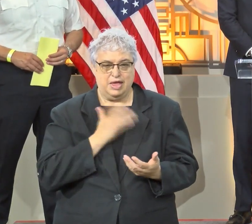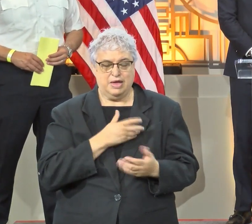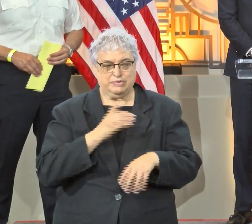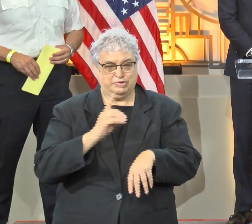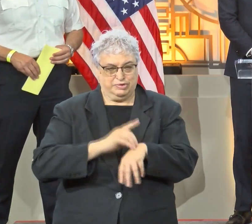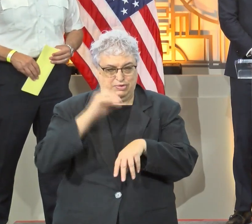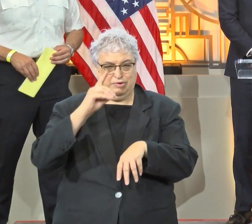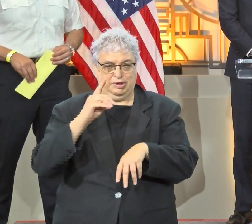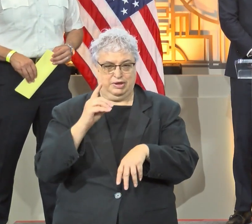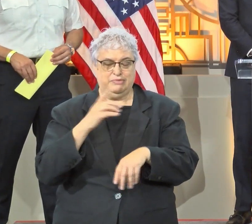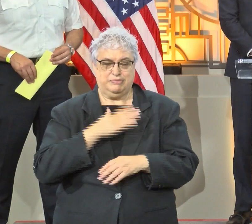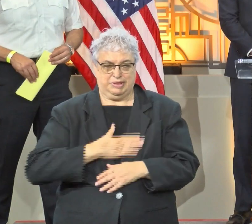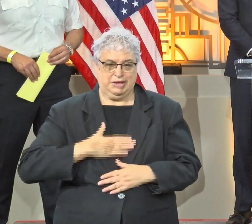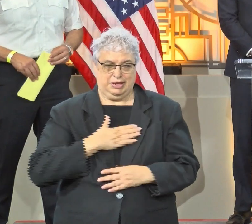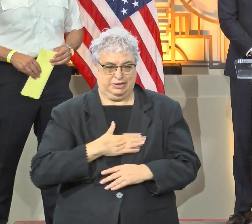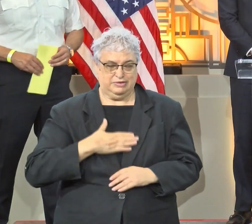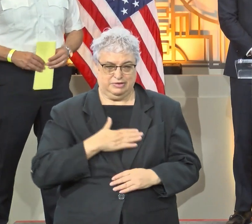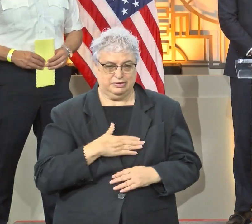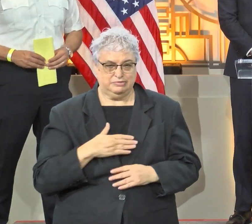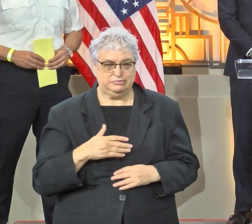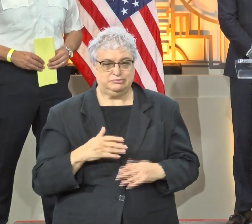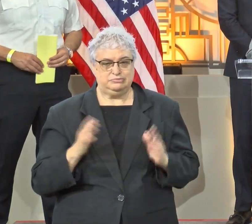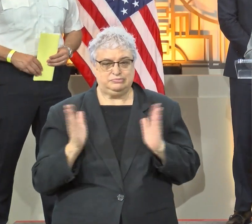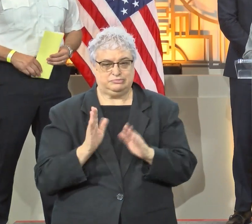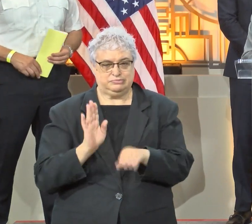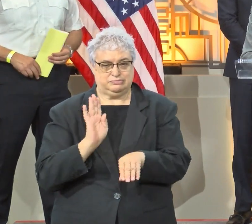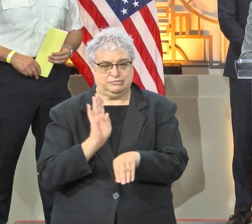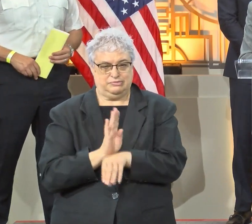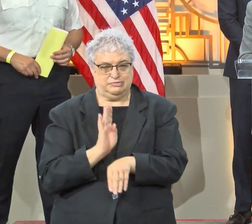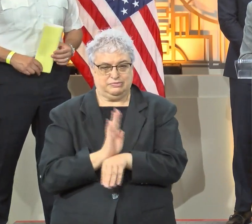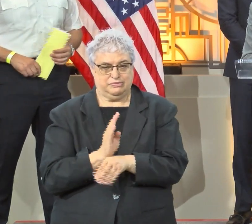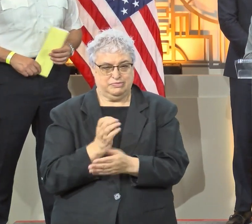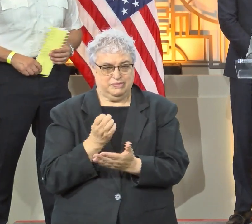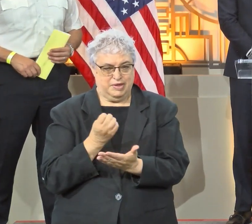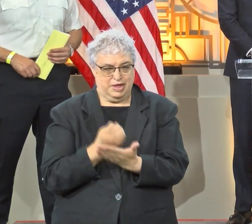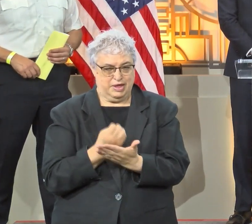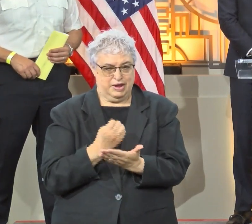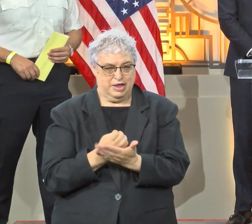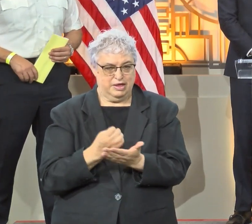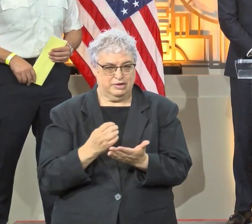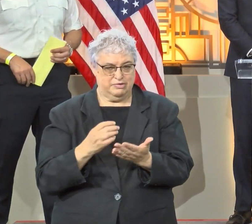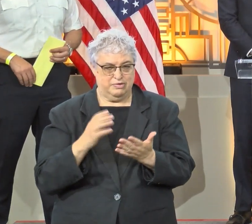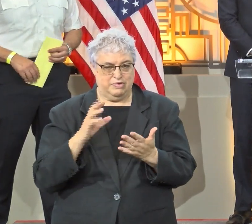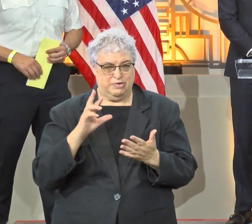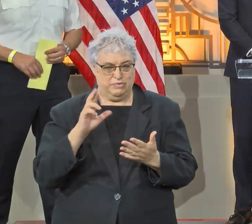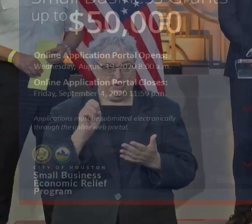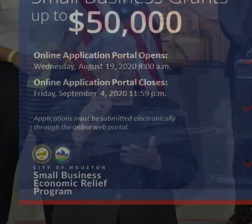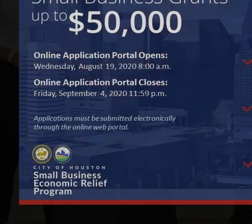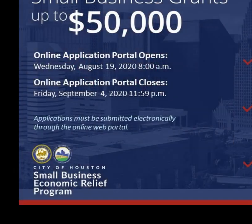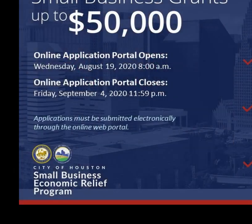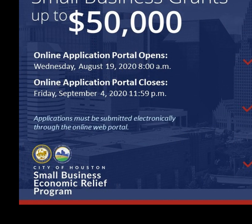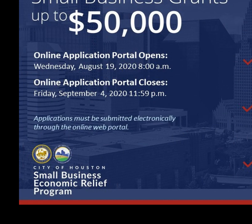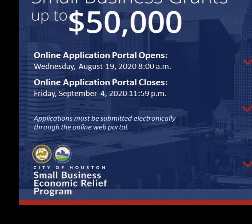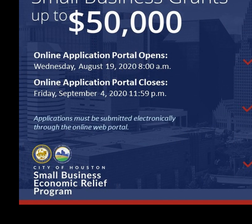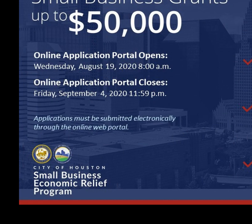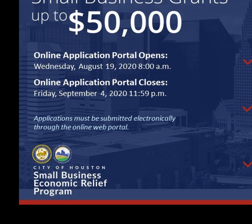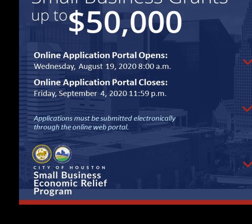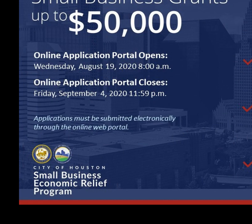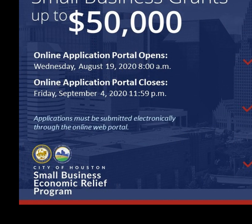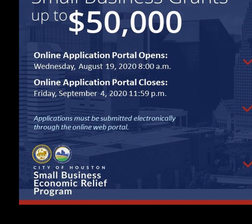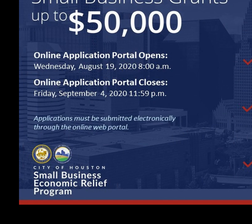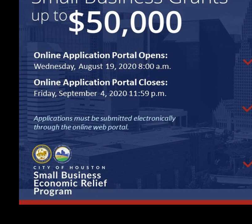duty to do just that. With regards to the Small Business Economic Relief Program, which started this morning at 8